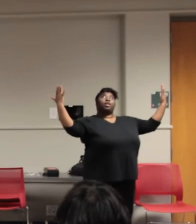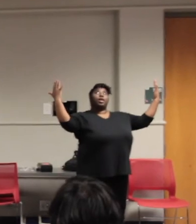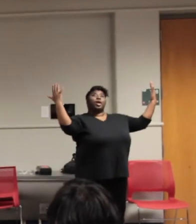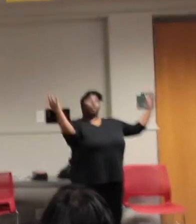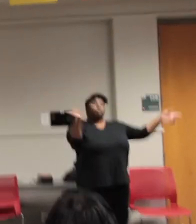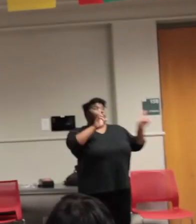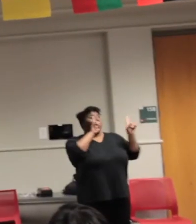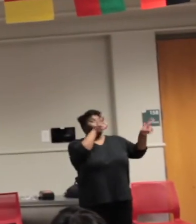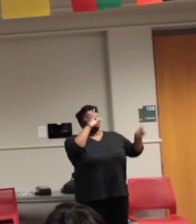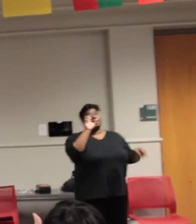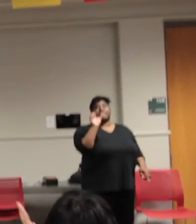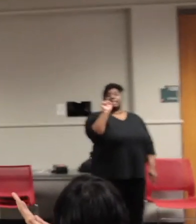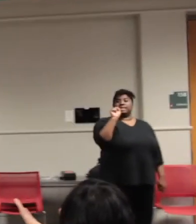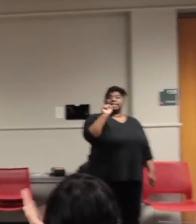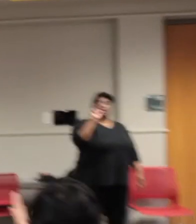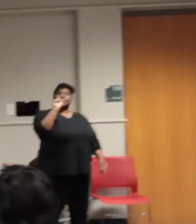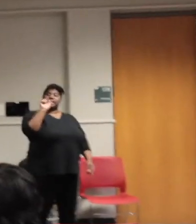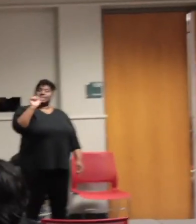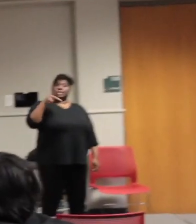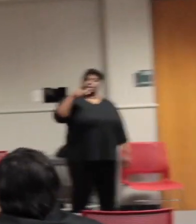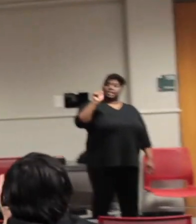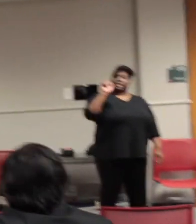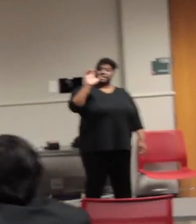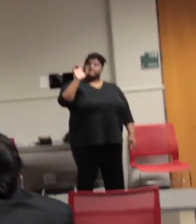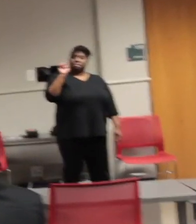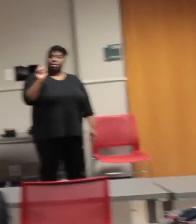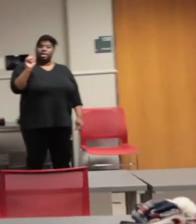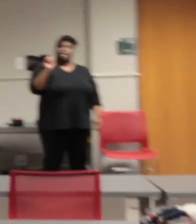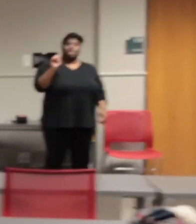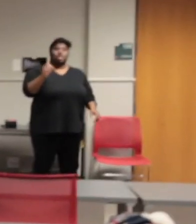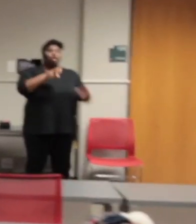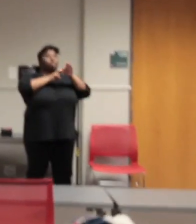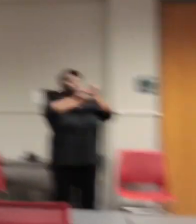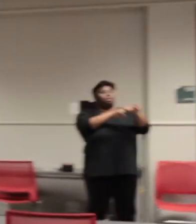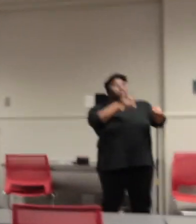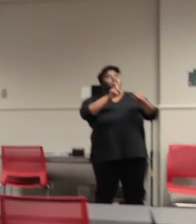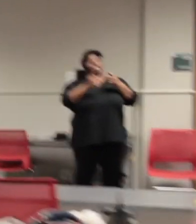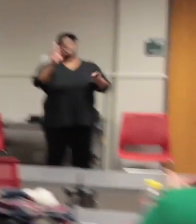Tokyo. Thank you guys so much. So much, buddy. Thank you guys.